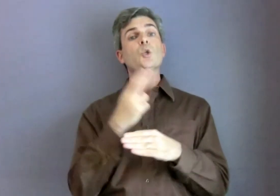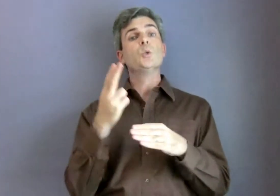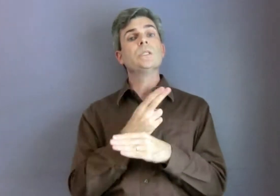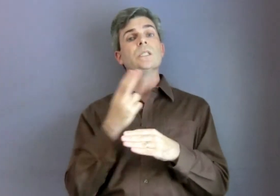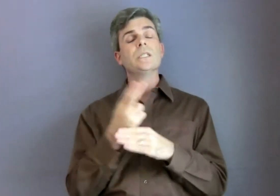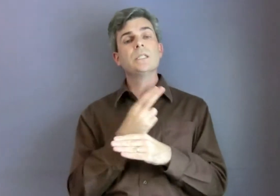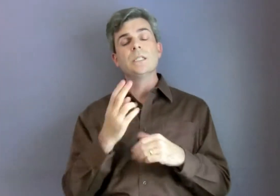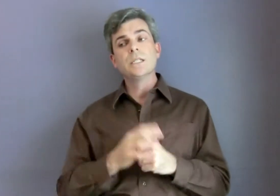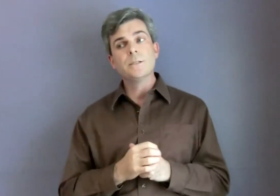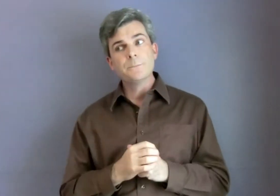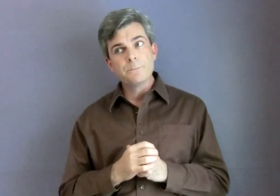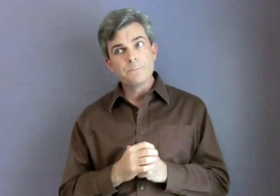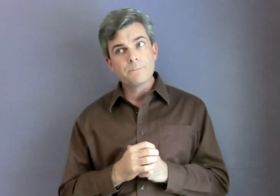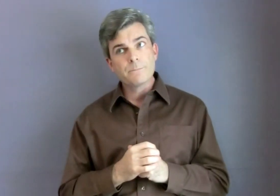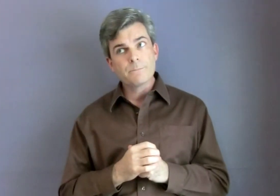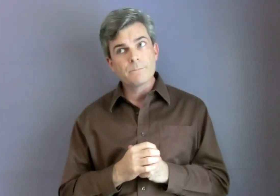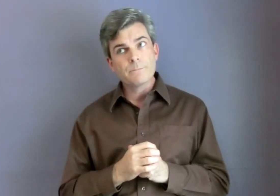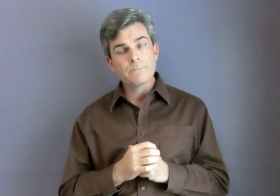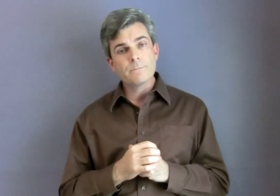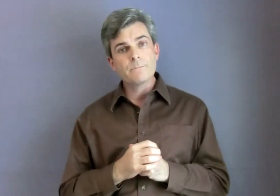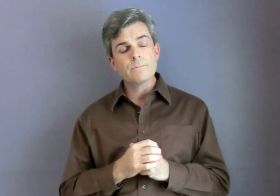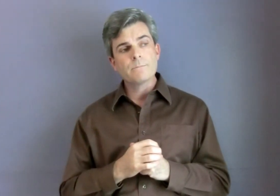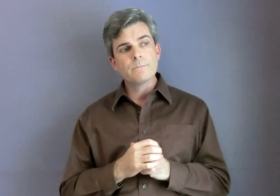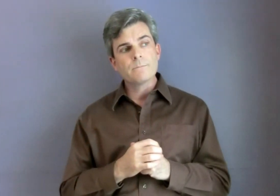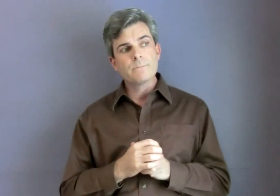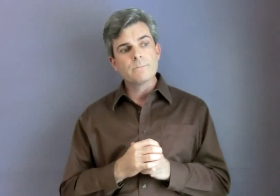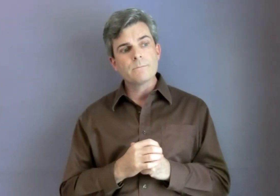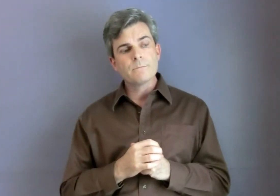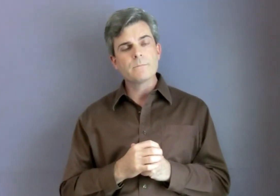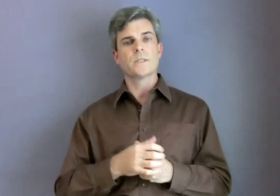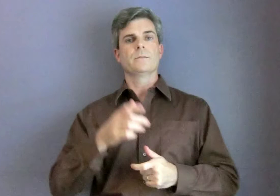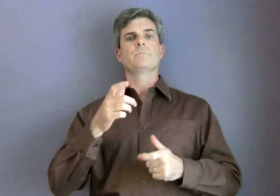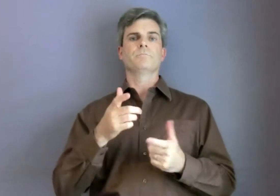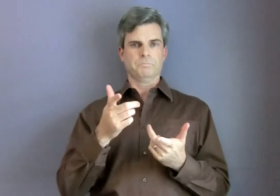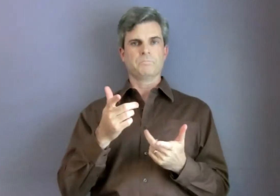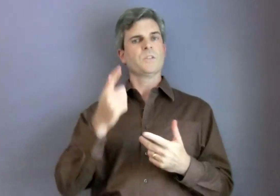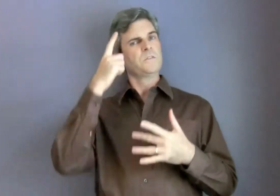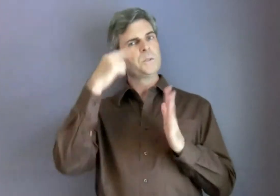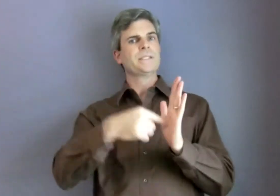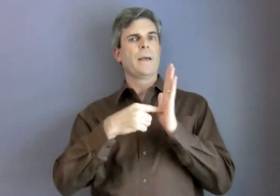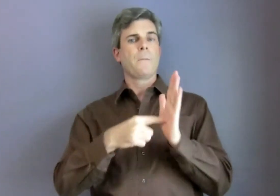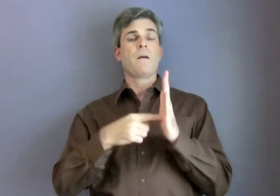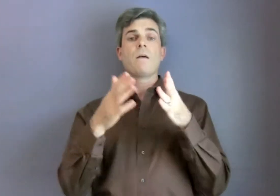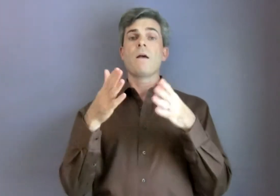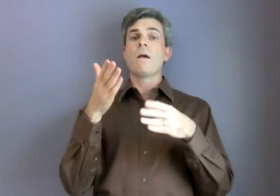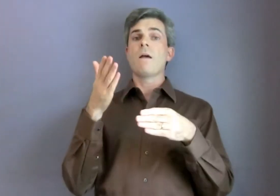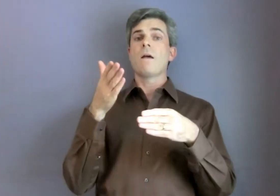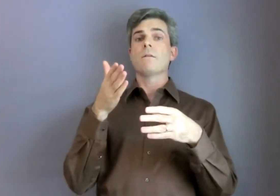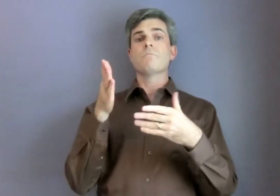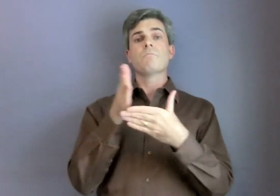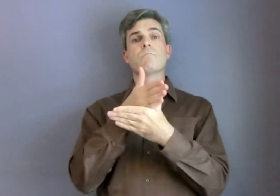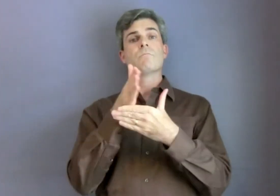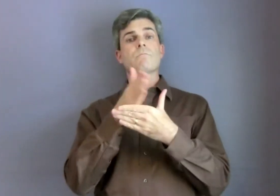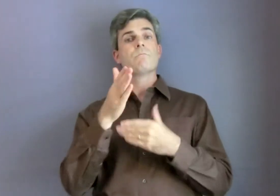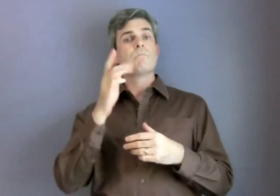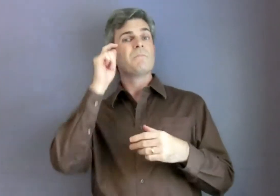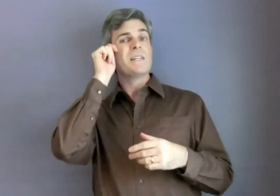The average teenager sends 3,300 texts every day. We're talking about a society that is retreating into